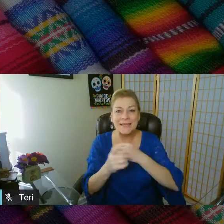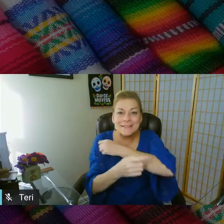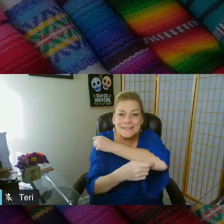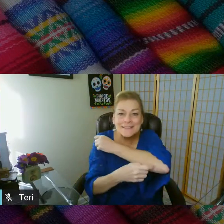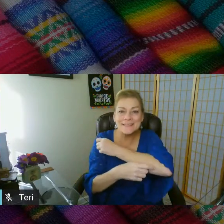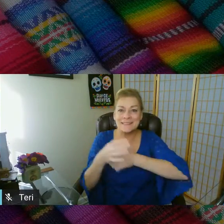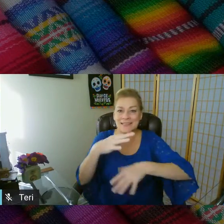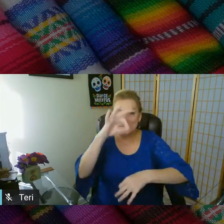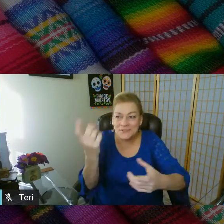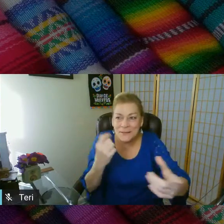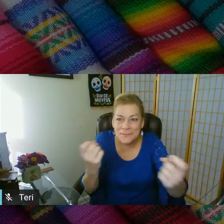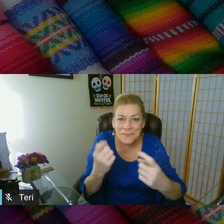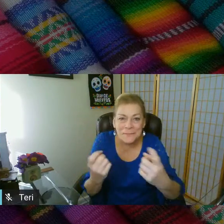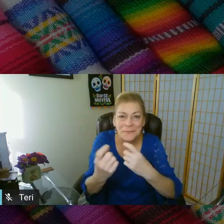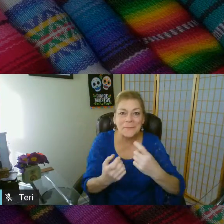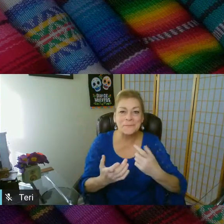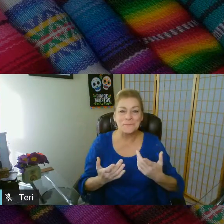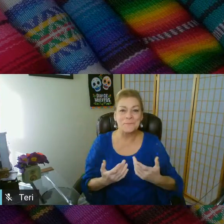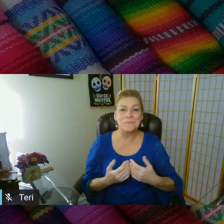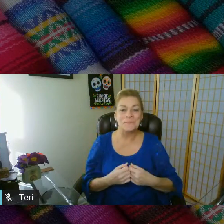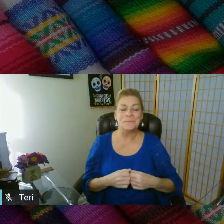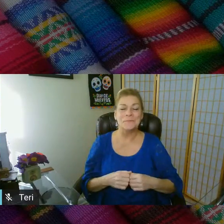And so I will